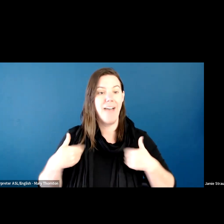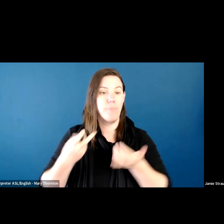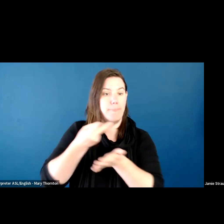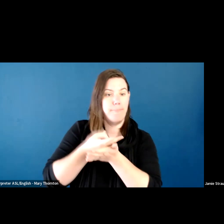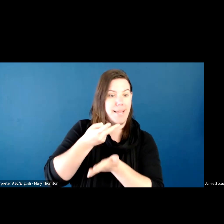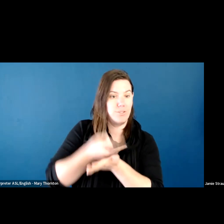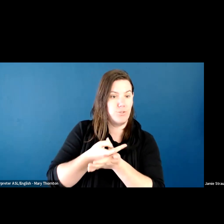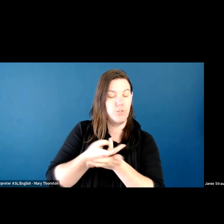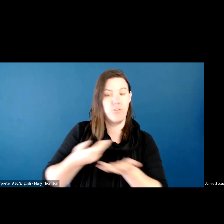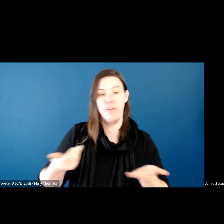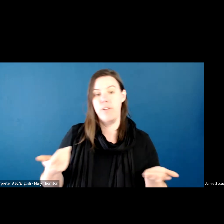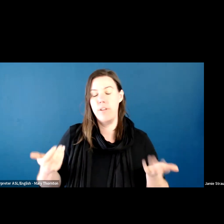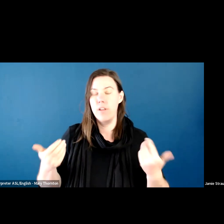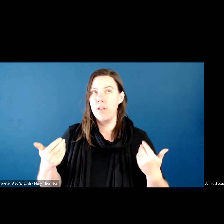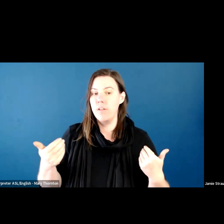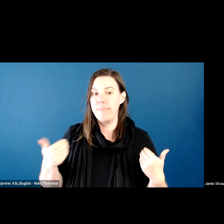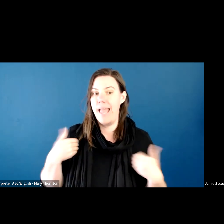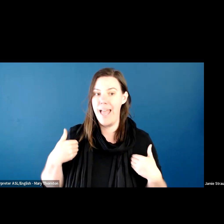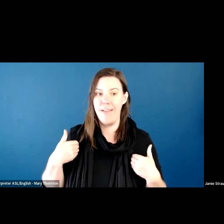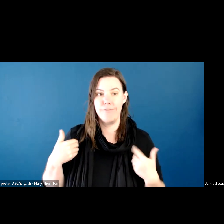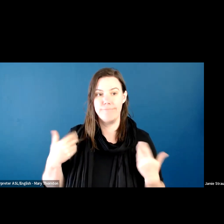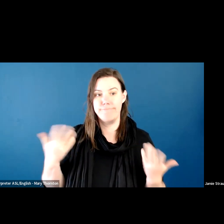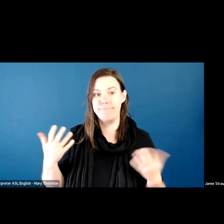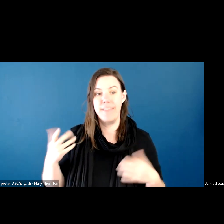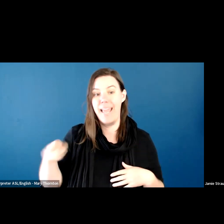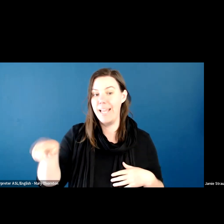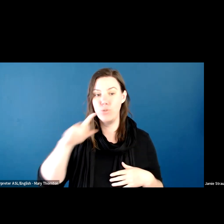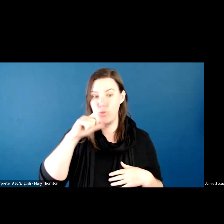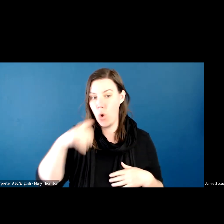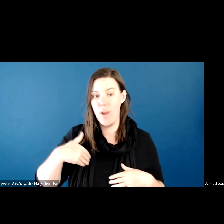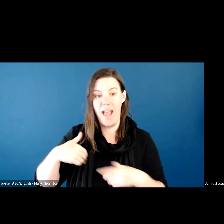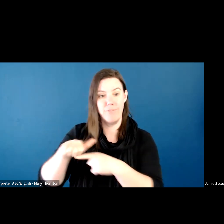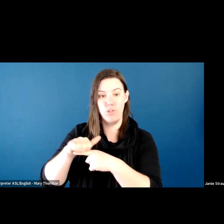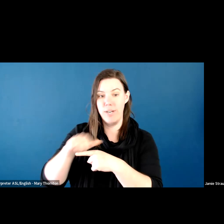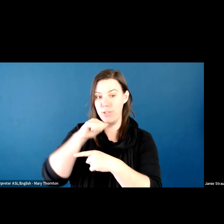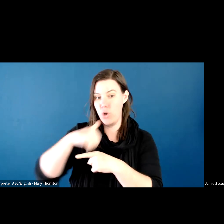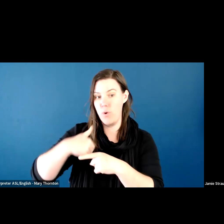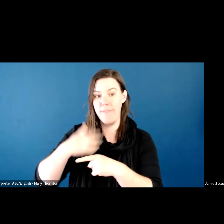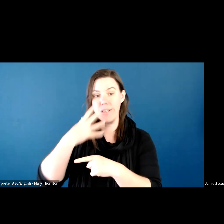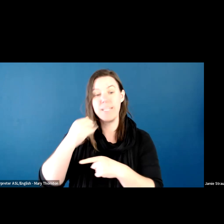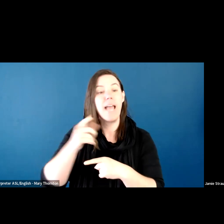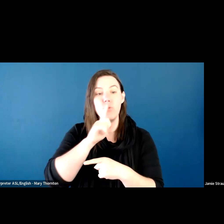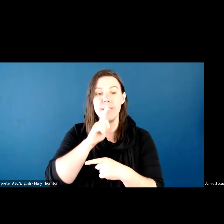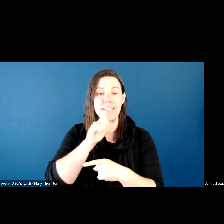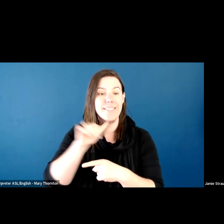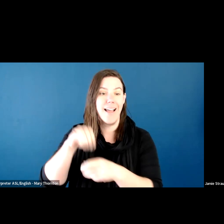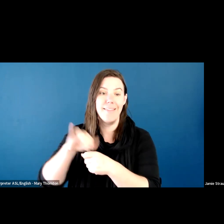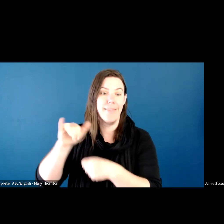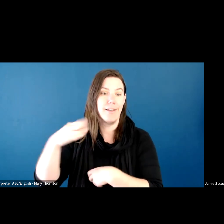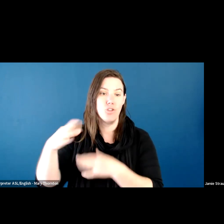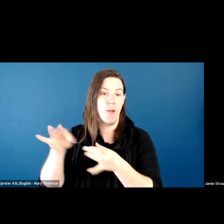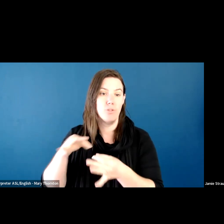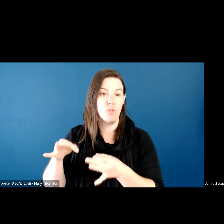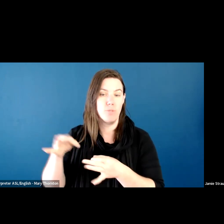the training or the experience. And frankly, it's not in the job description for them to put themselves in physical danger, put themselves